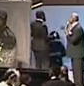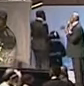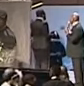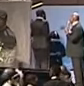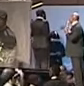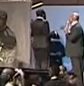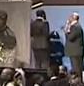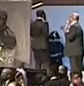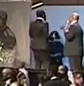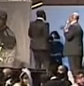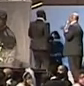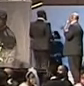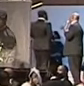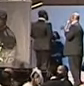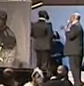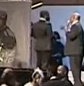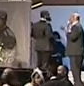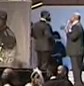Oh,